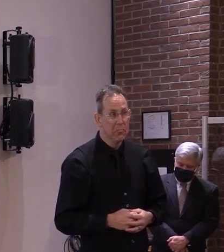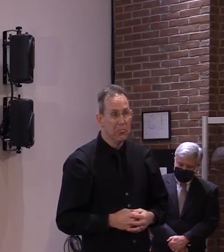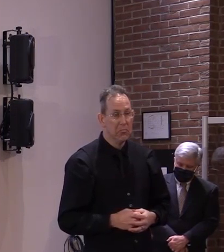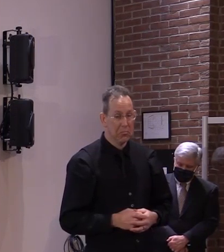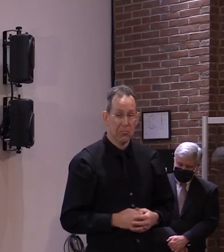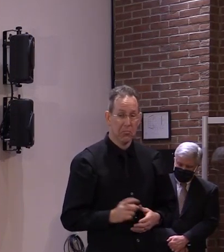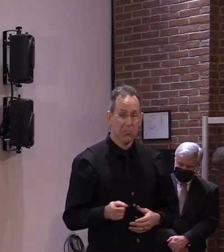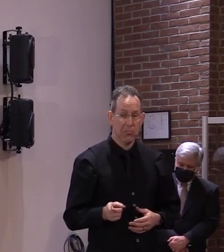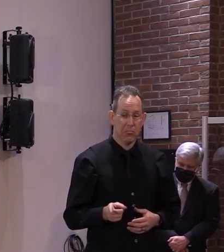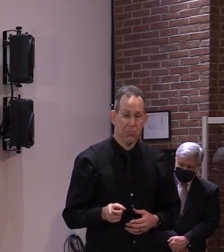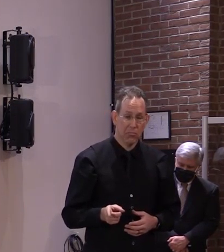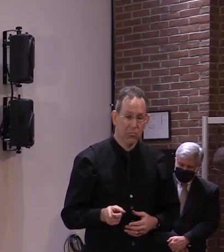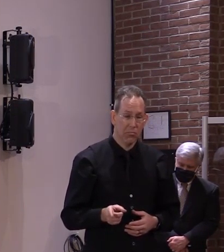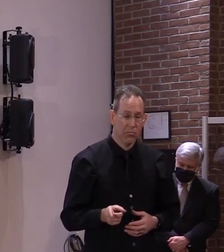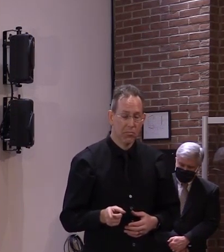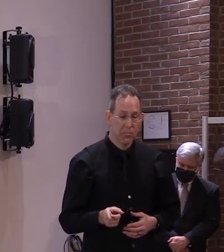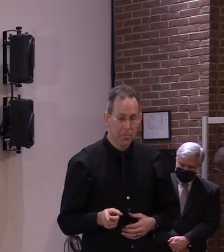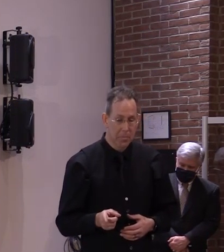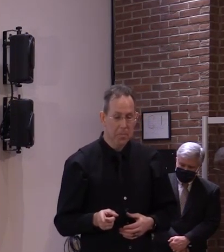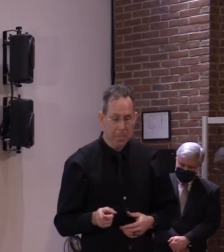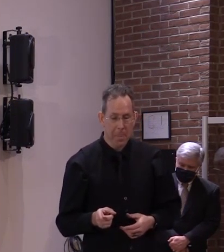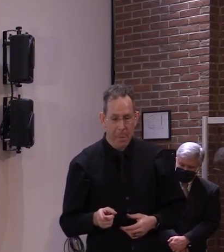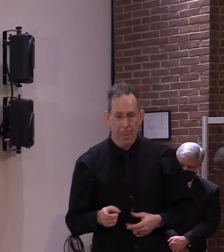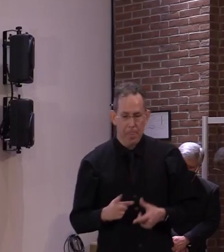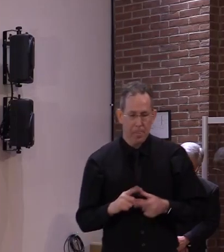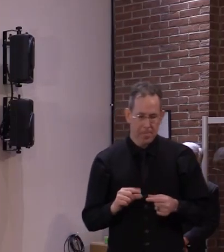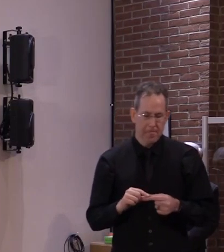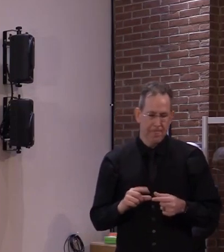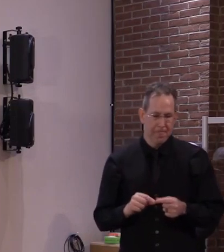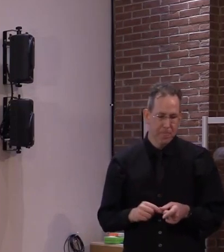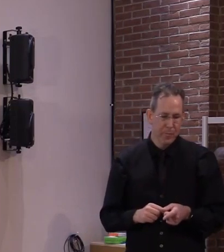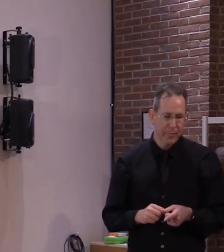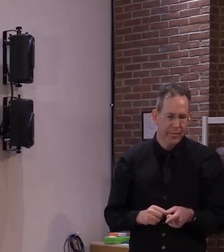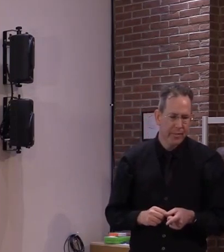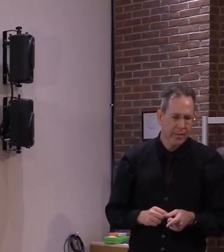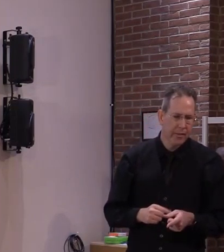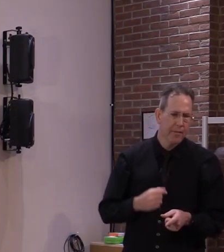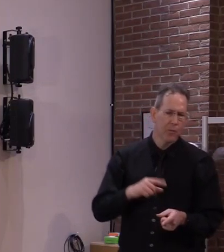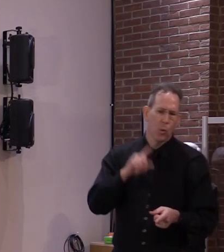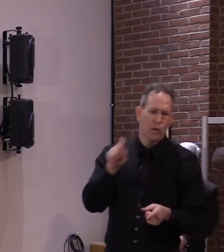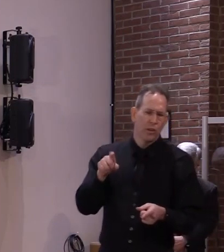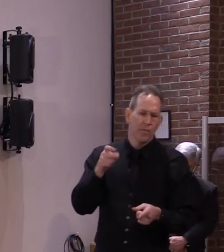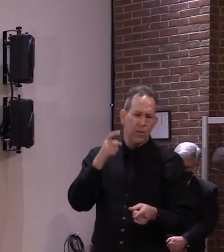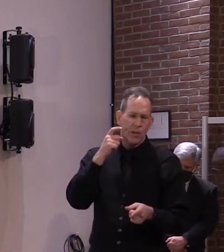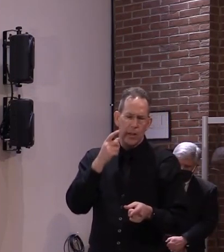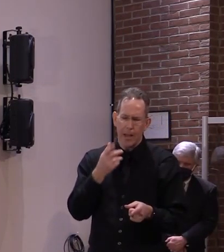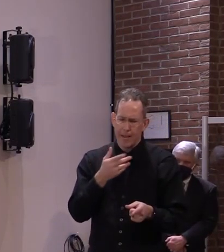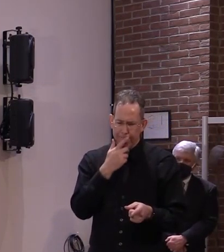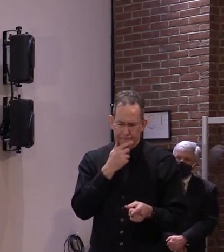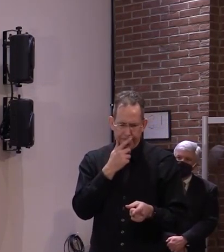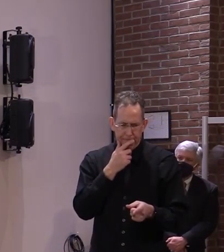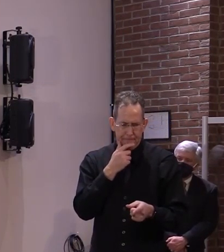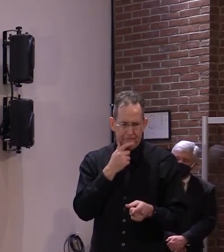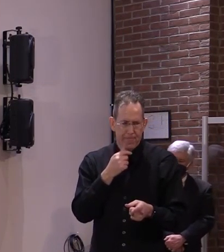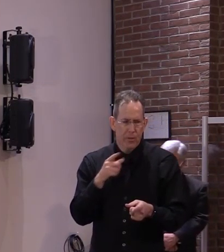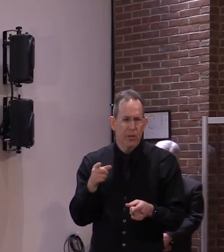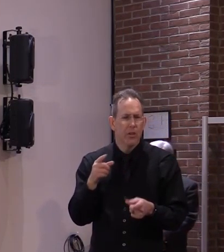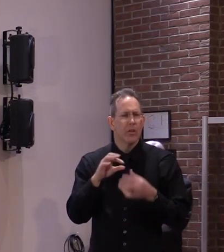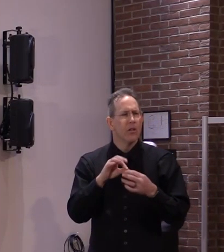Hi, I had a question about the potential authorization of the Johnson & Johnson vaccine,